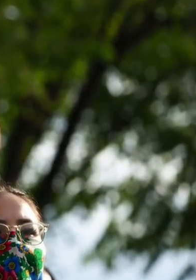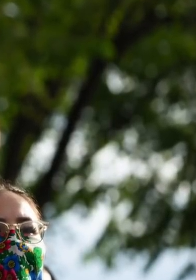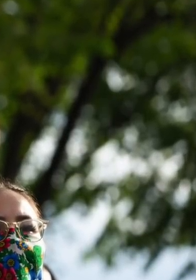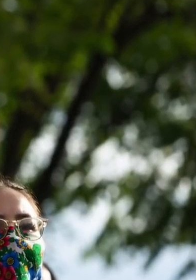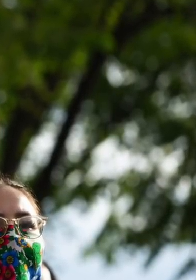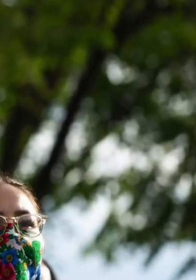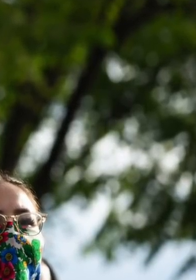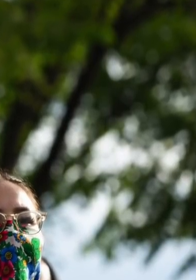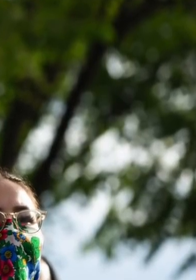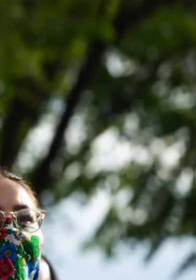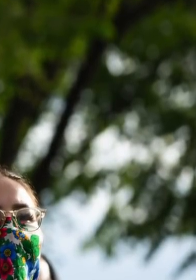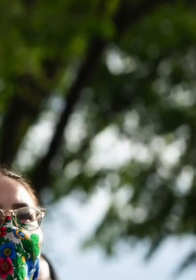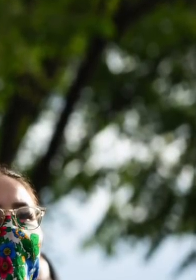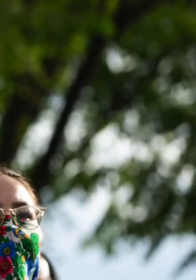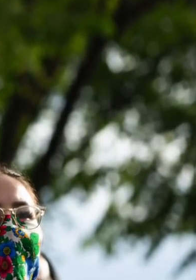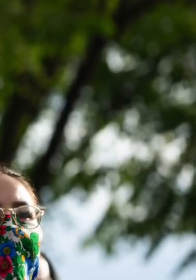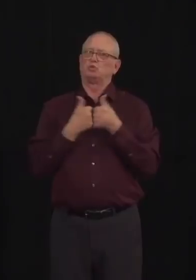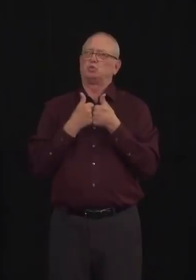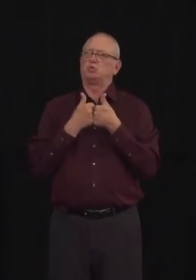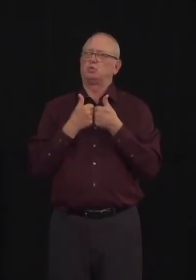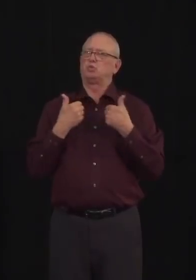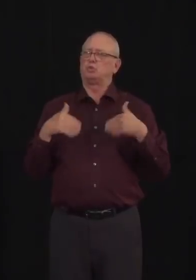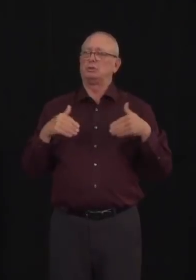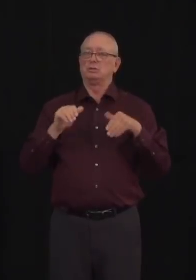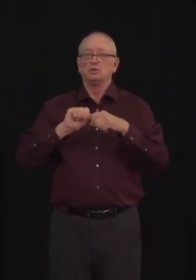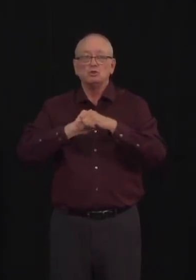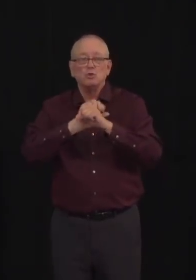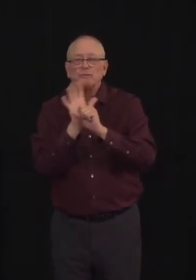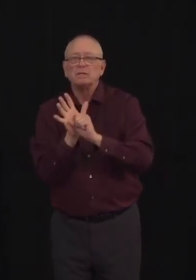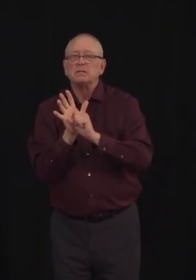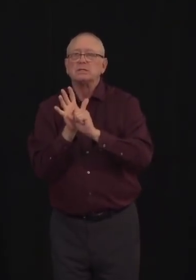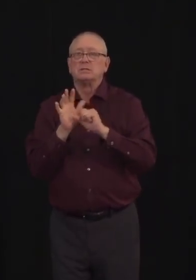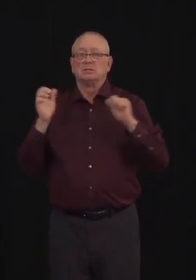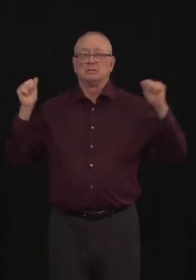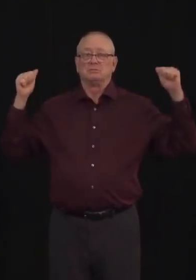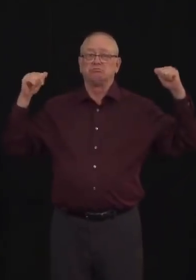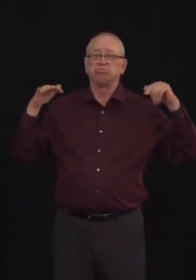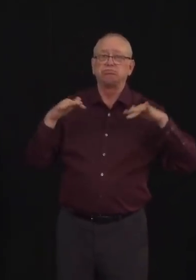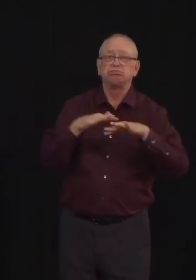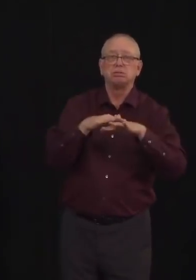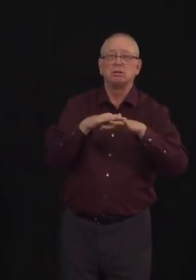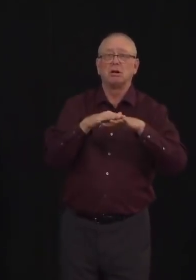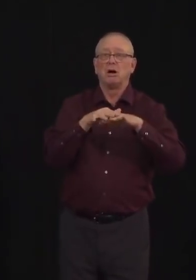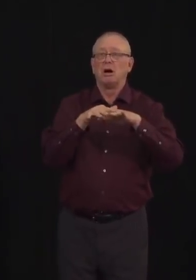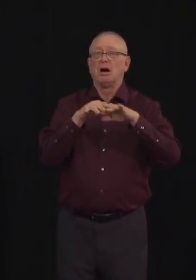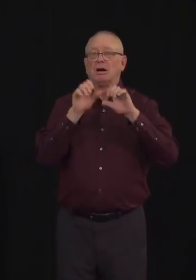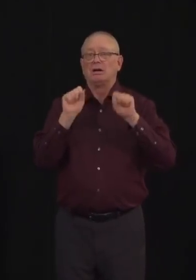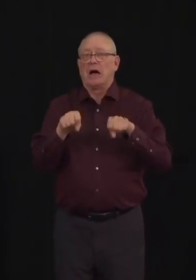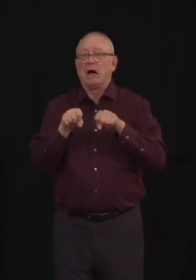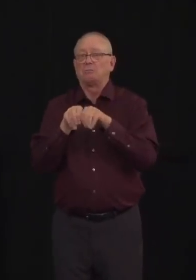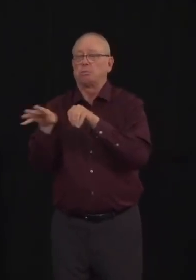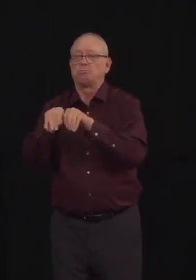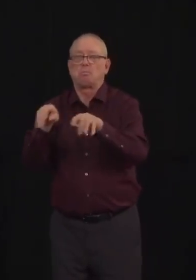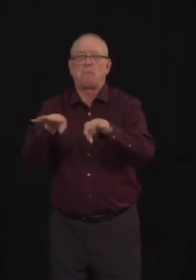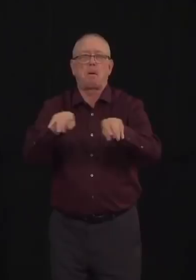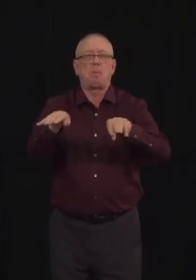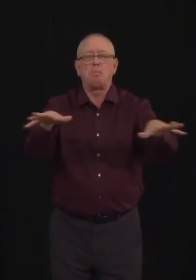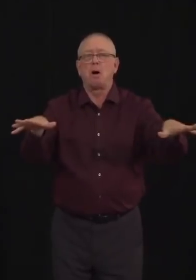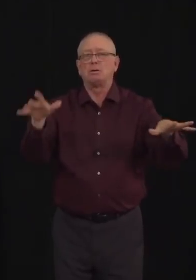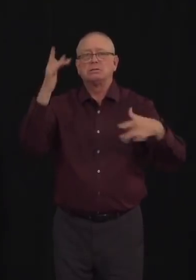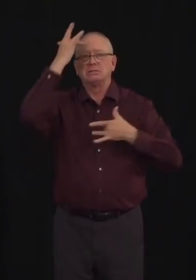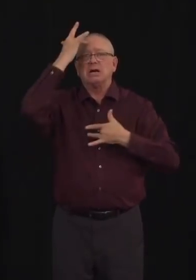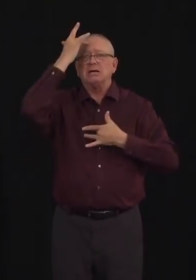risking super spreader events. I want to encourage all those who attended protests this weekend to go for